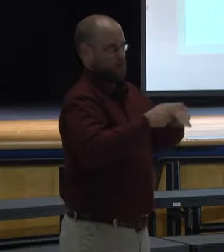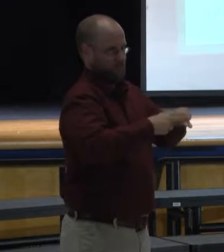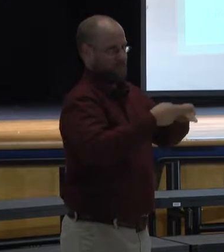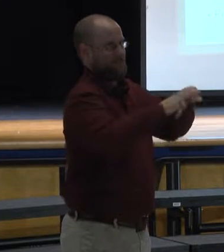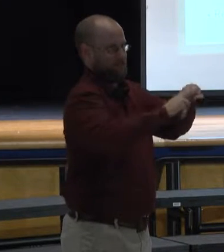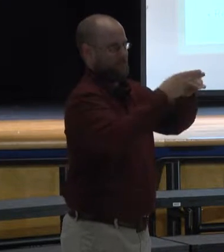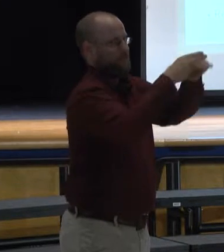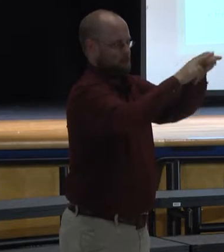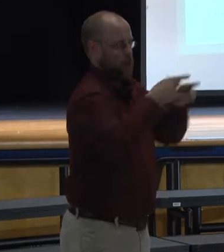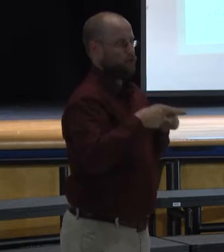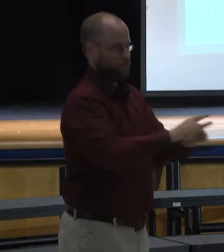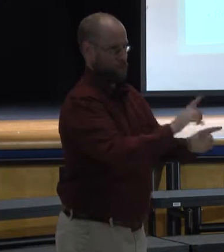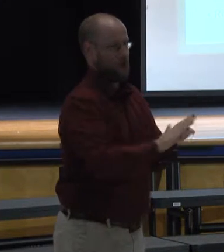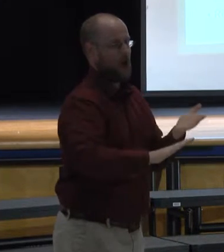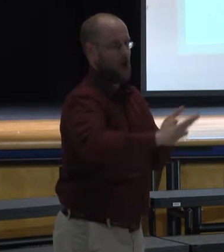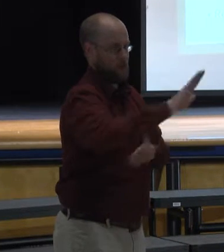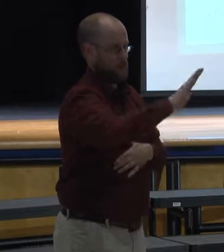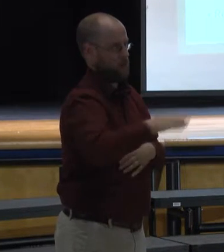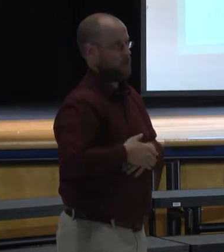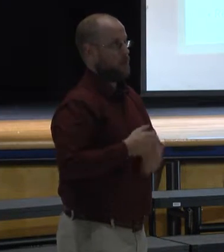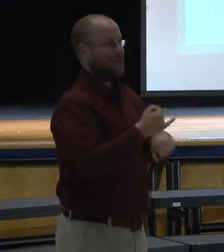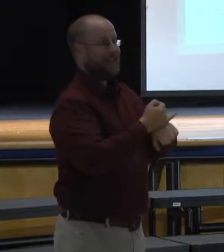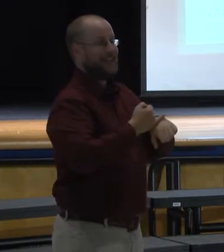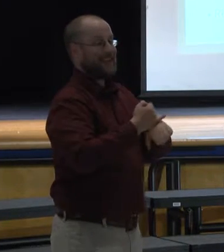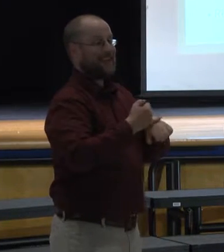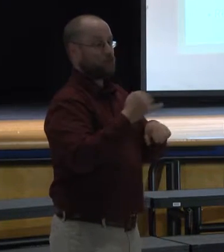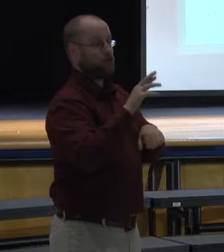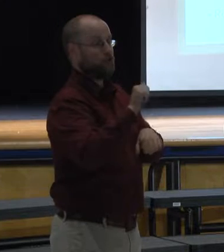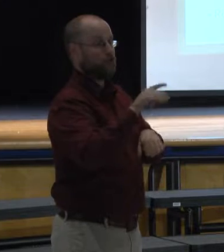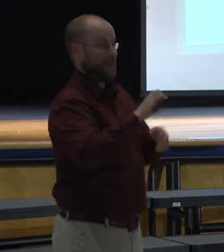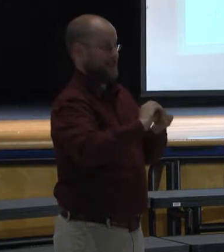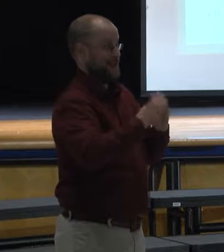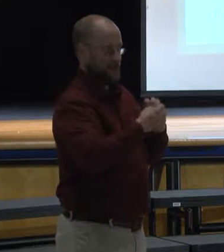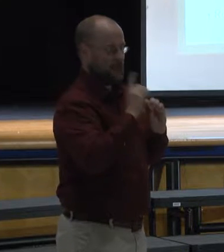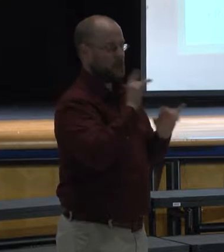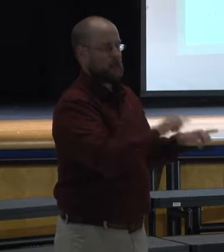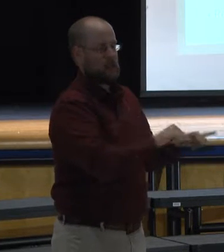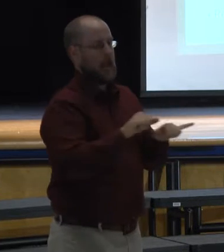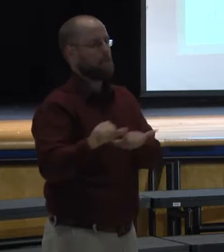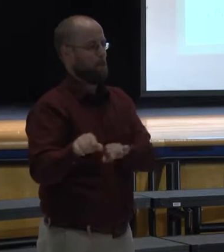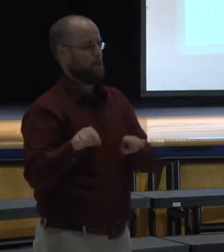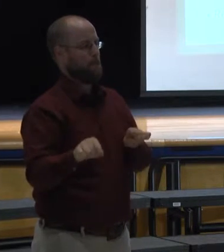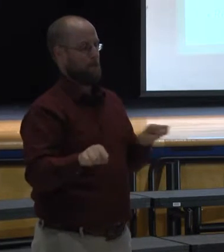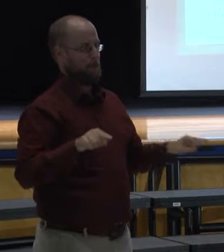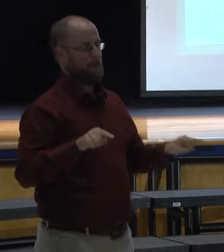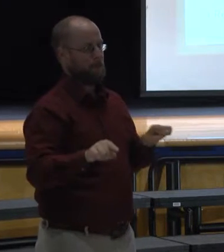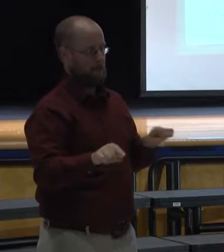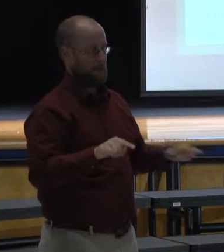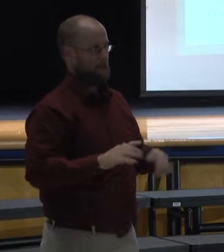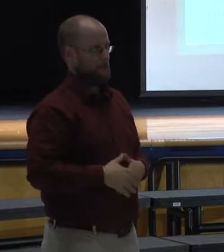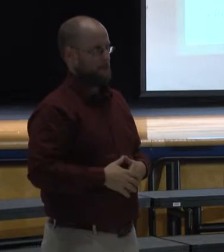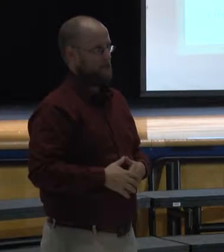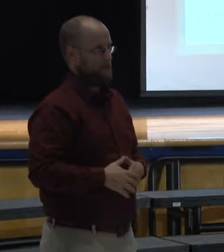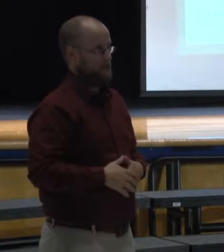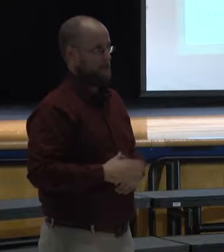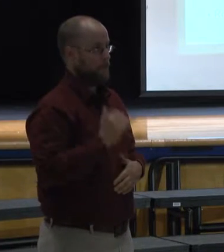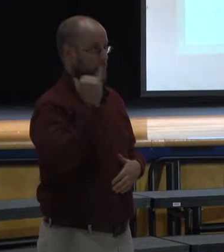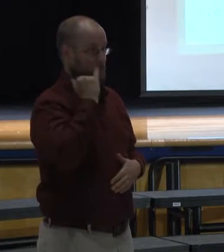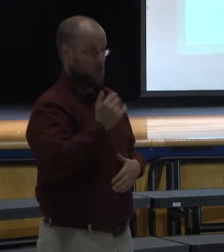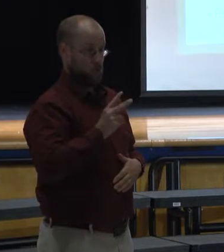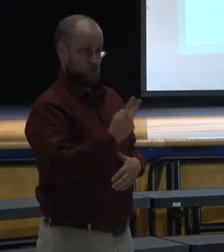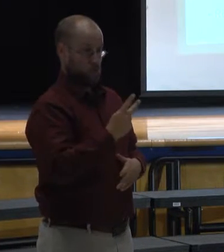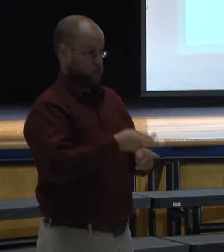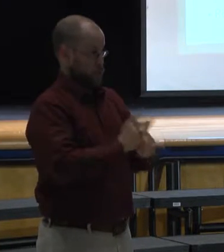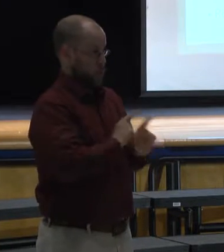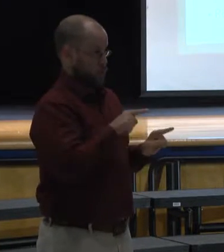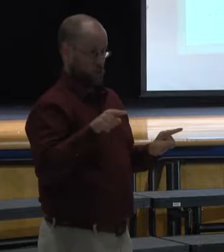school. The interest rate is the same as the subsidized, but it's just interest starts accruing right away. The combination of the two loans